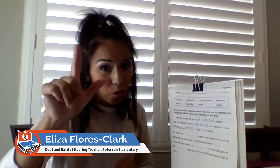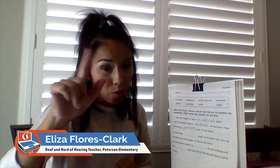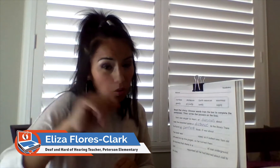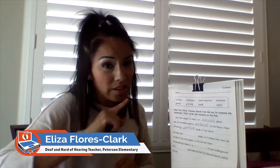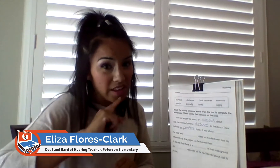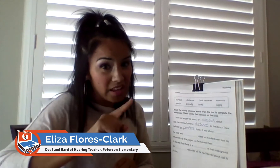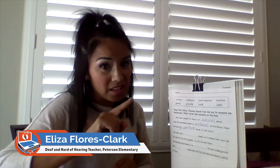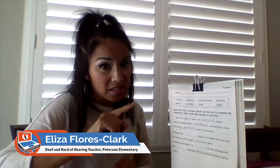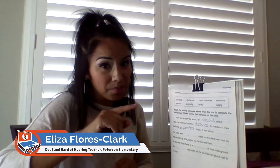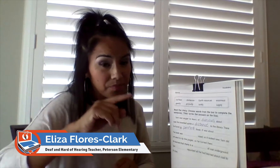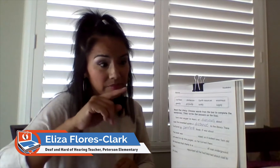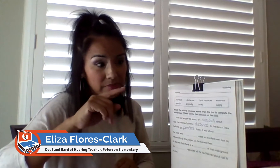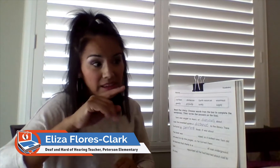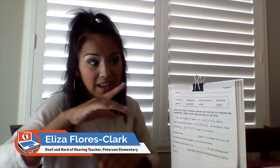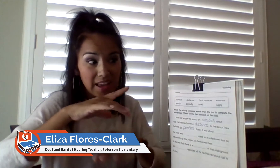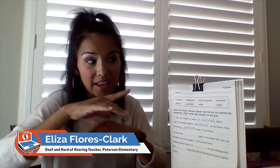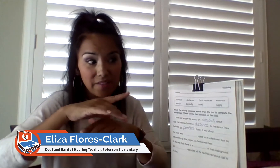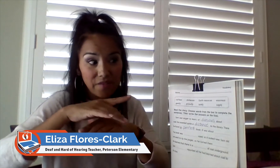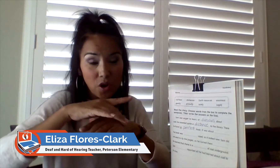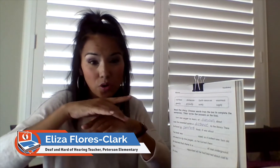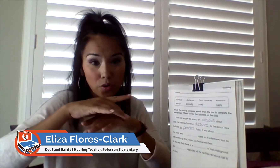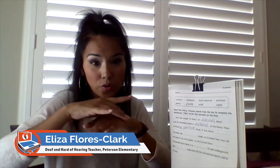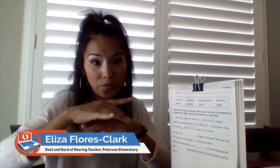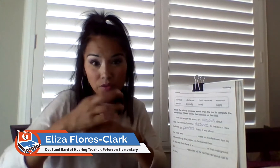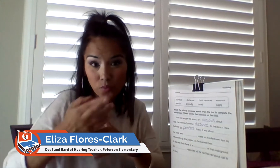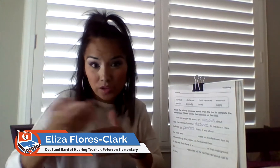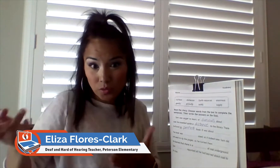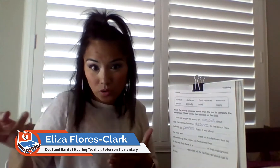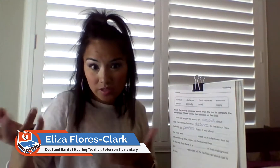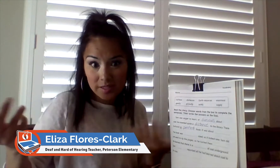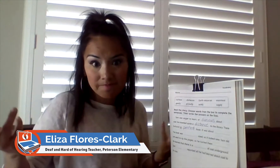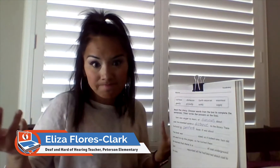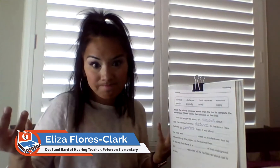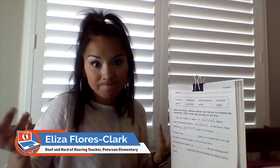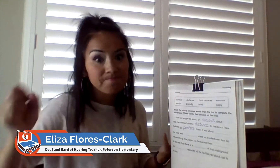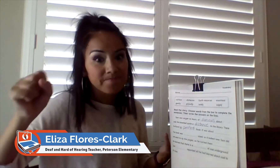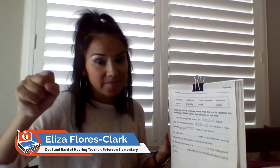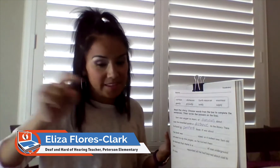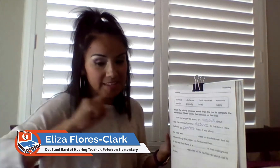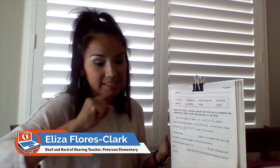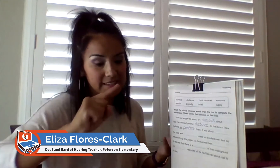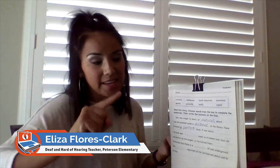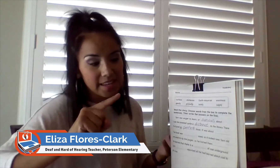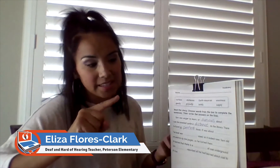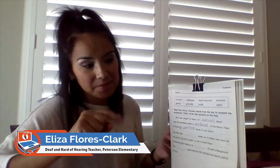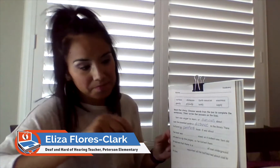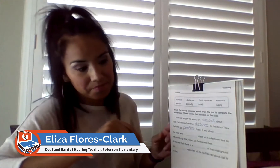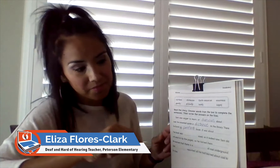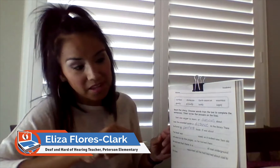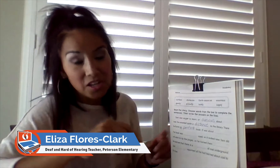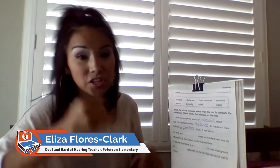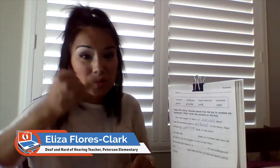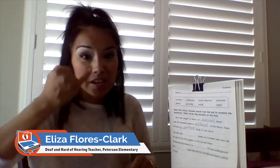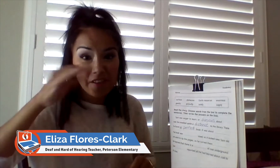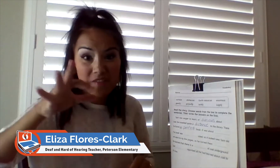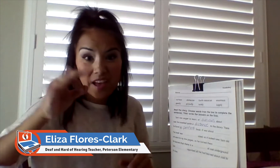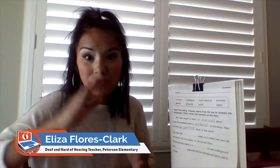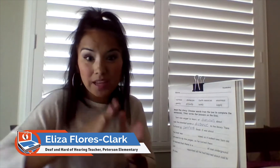coal is an Earth's resource? Yes, it is. So if he found a